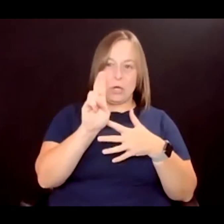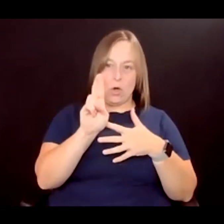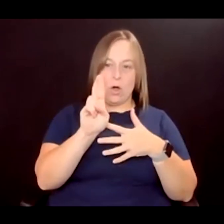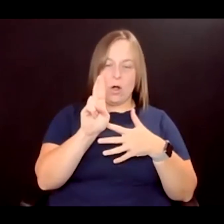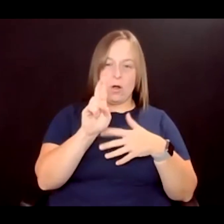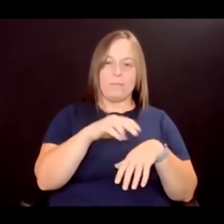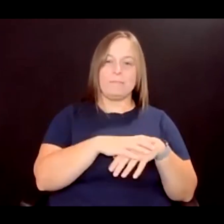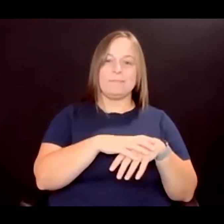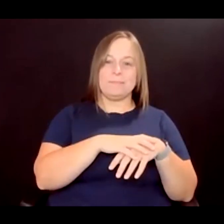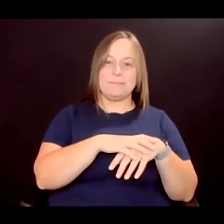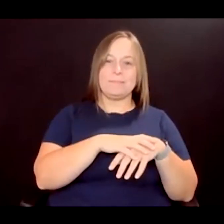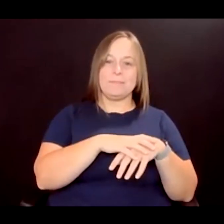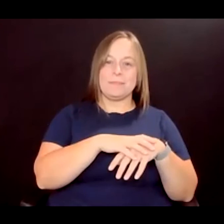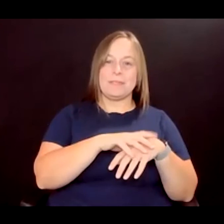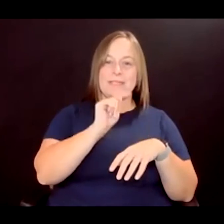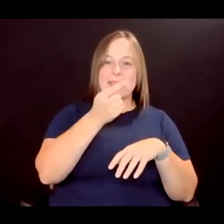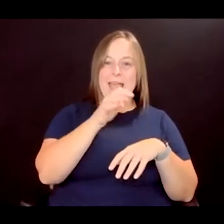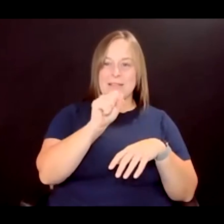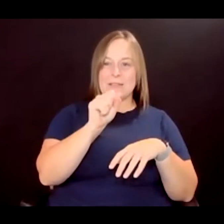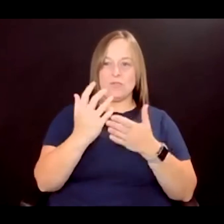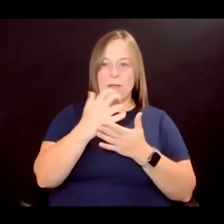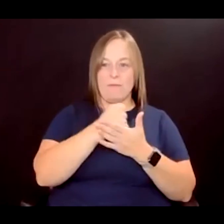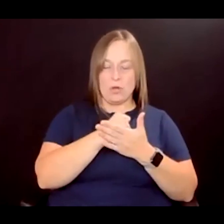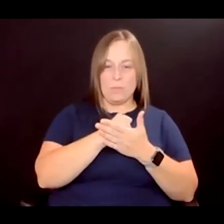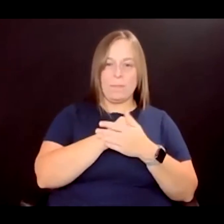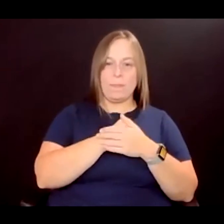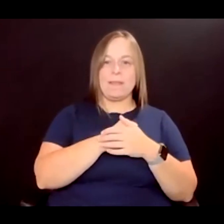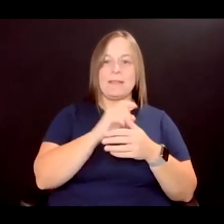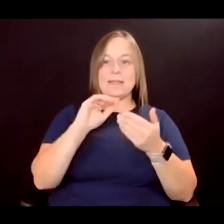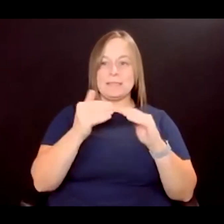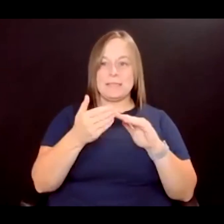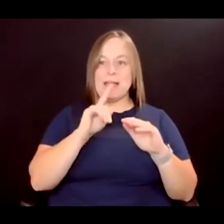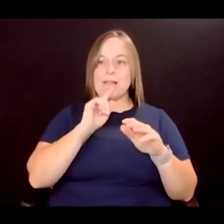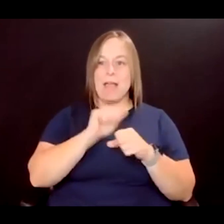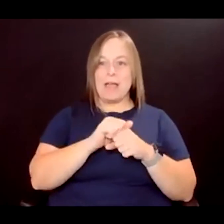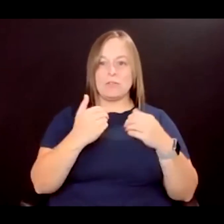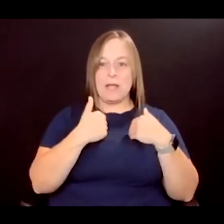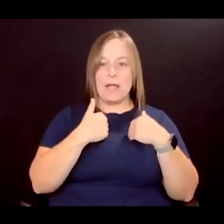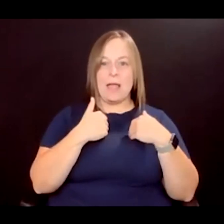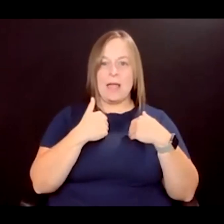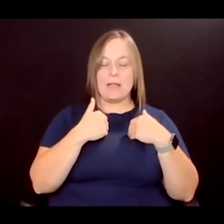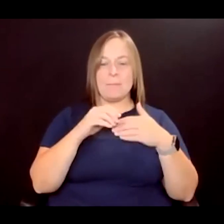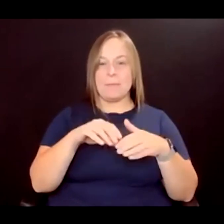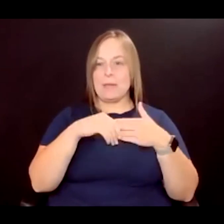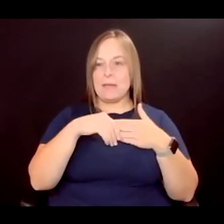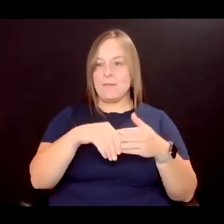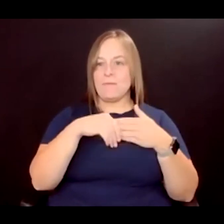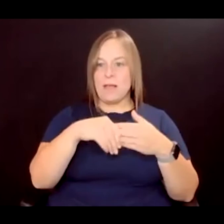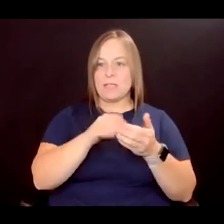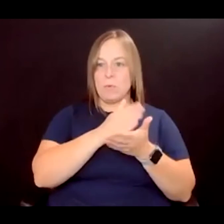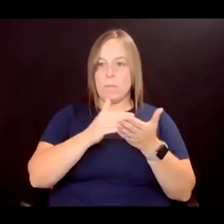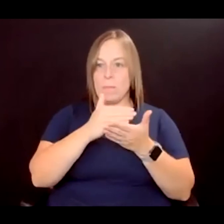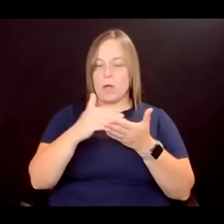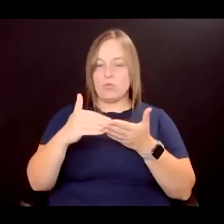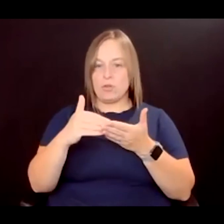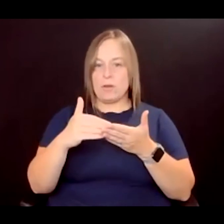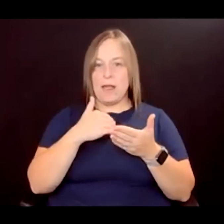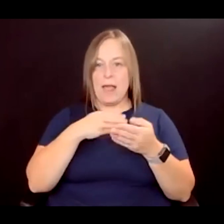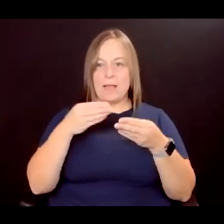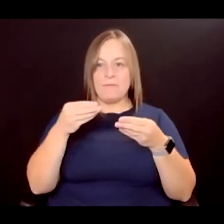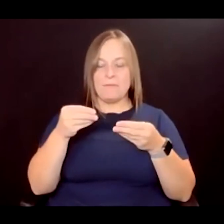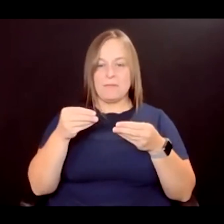number to call. They make the call for you. They follow up to make sure your needs were met. They take your feedback and say, okay,